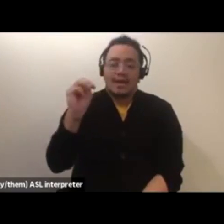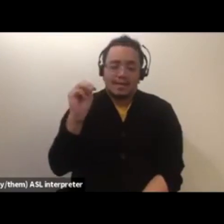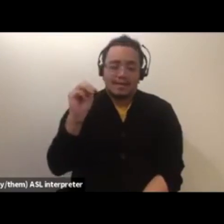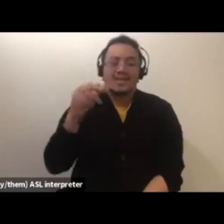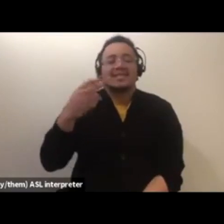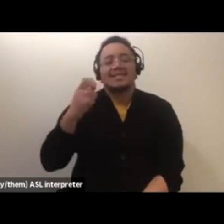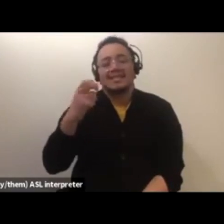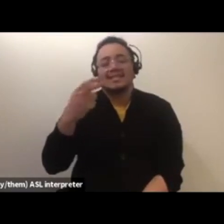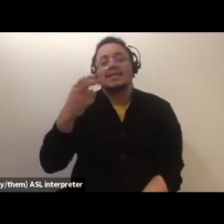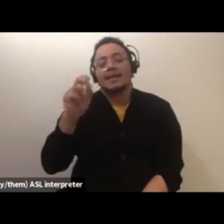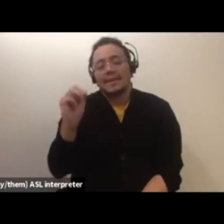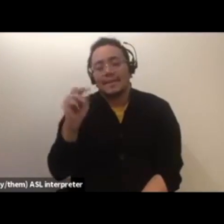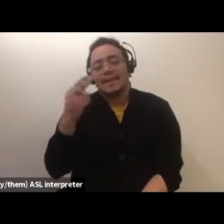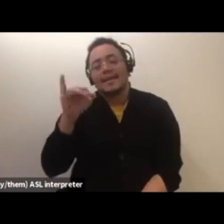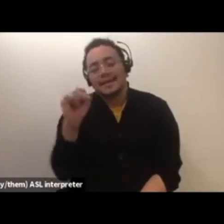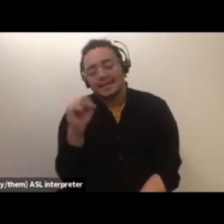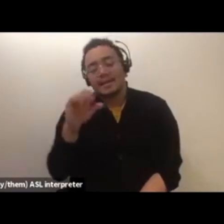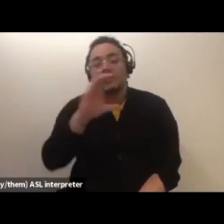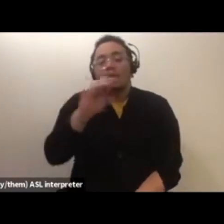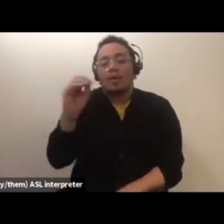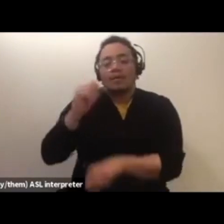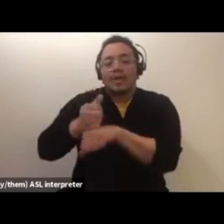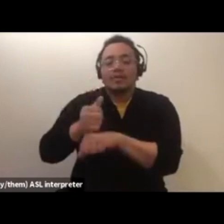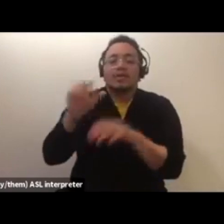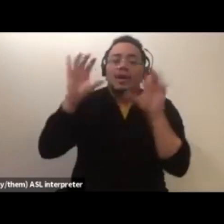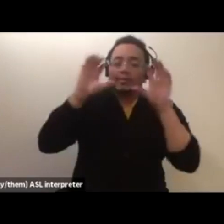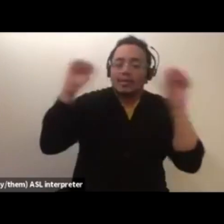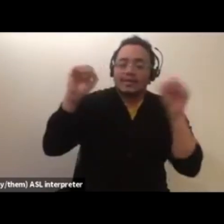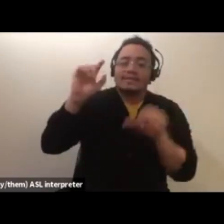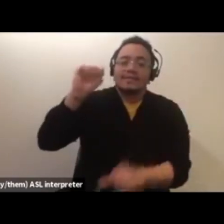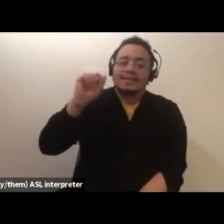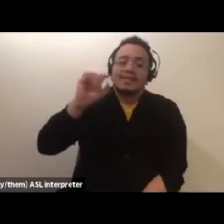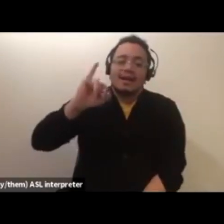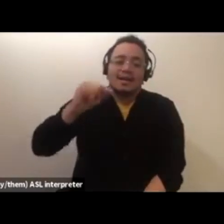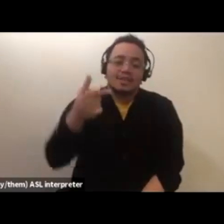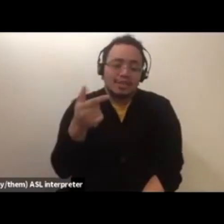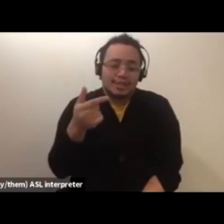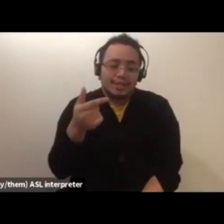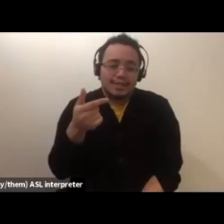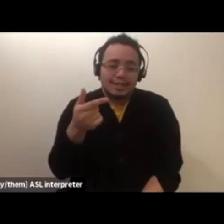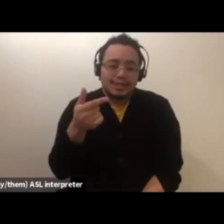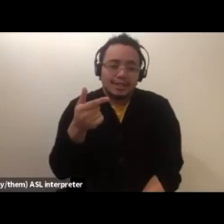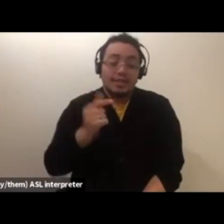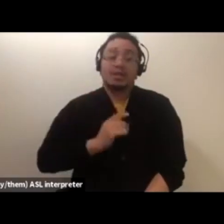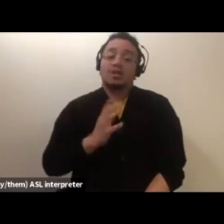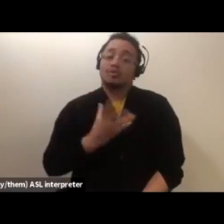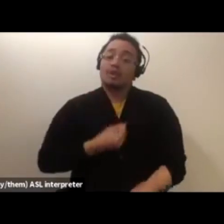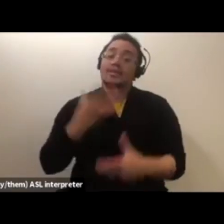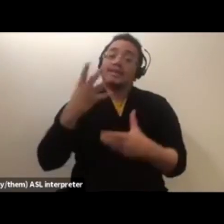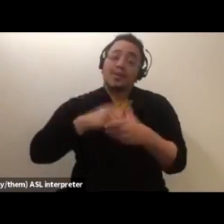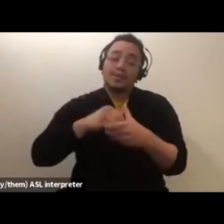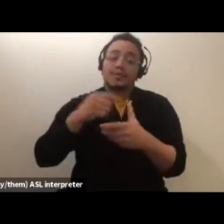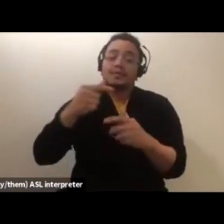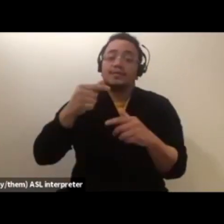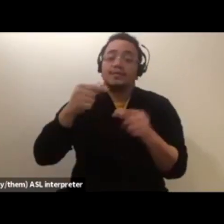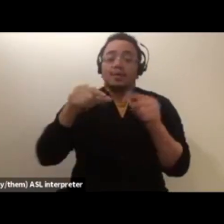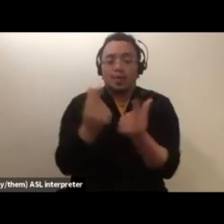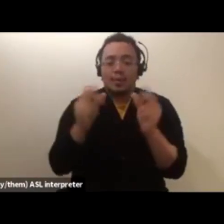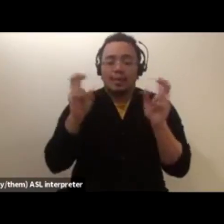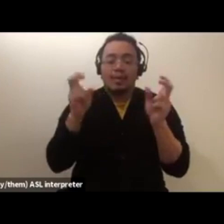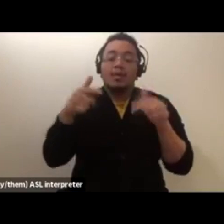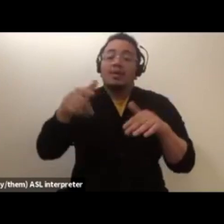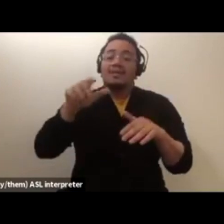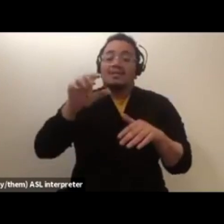the co-founder and president of TIG. We also go by Trans Inclusive Group. We're here in South Florida.